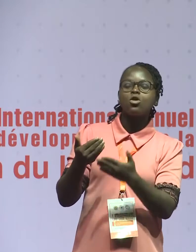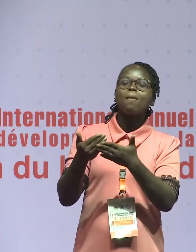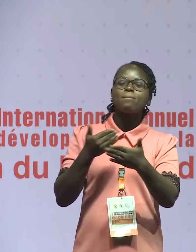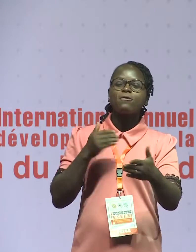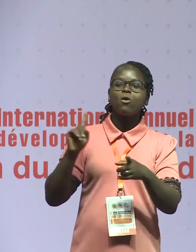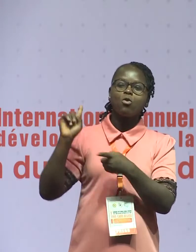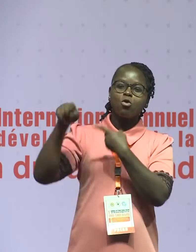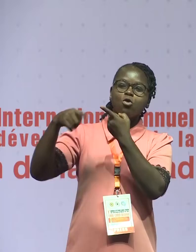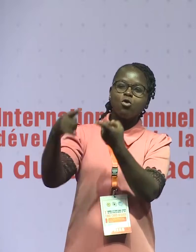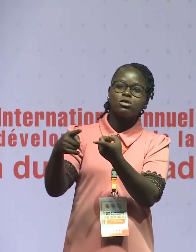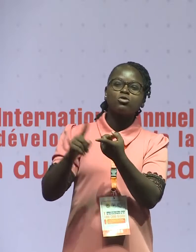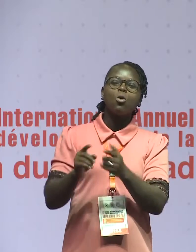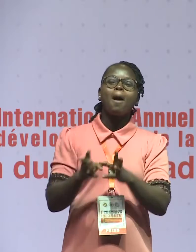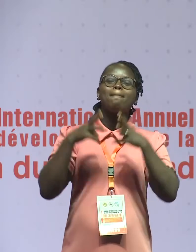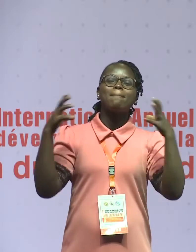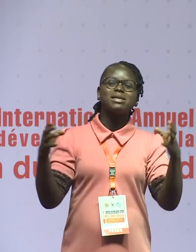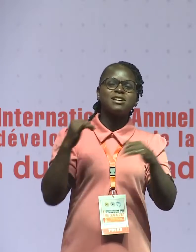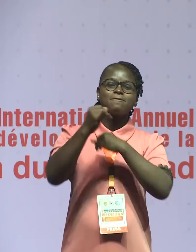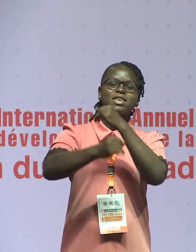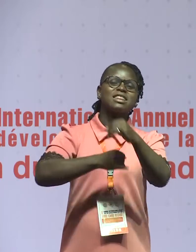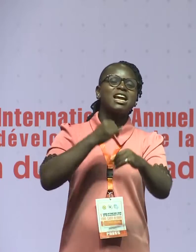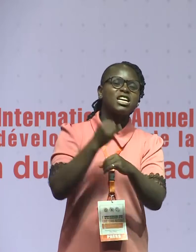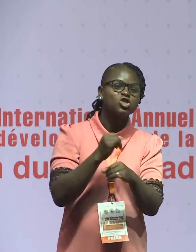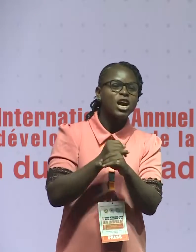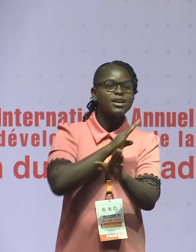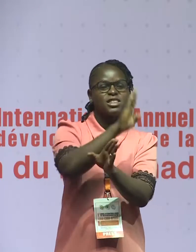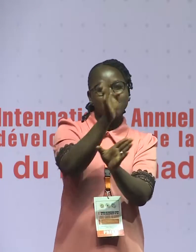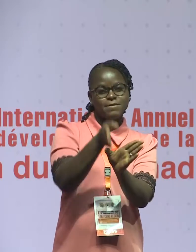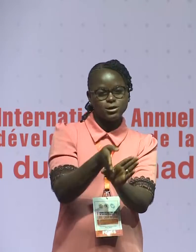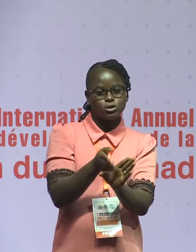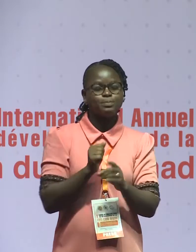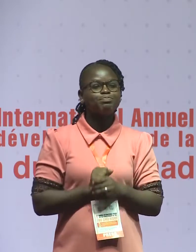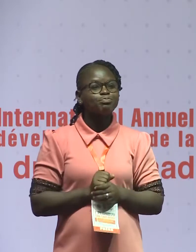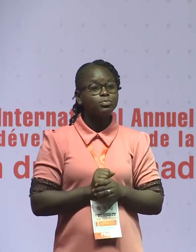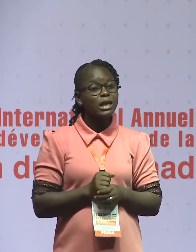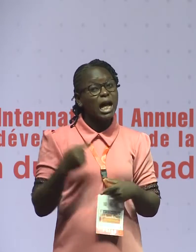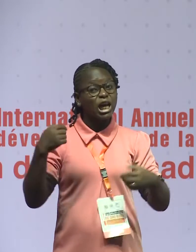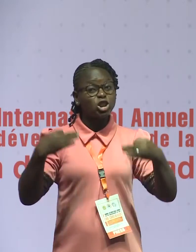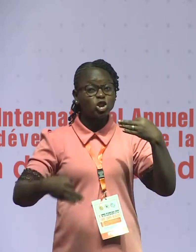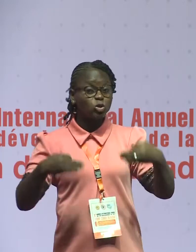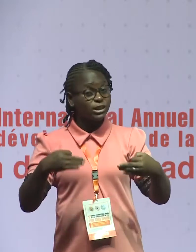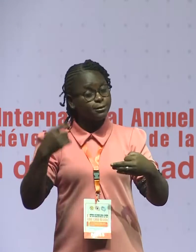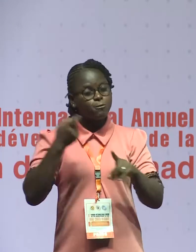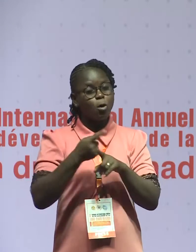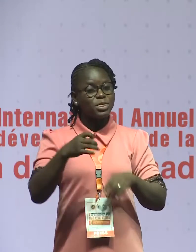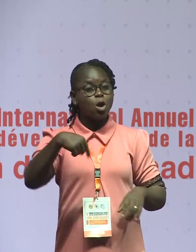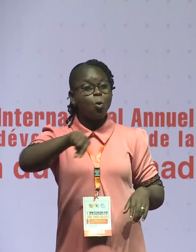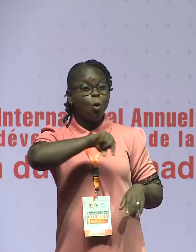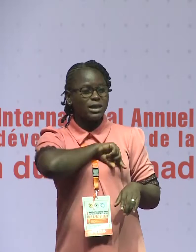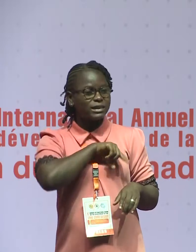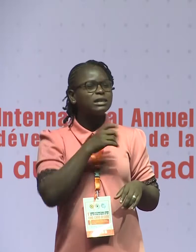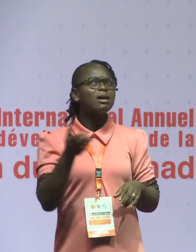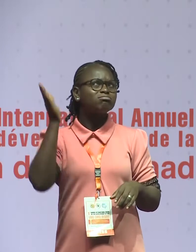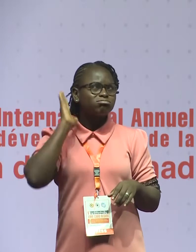to the massive international interventions. Judging from the quality and antecedents